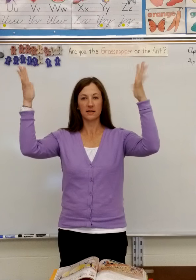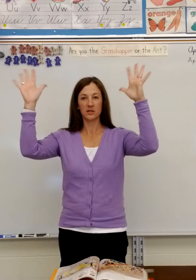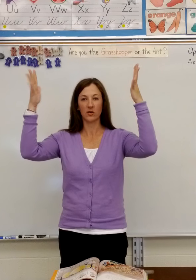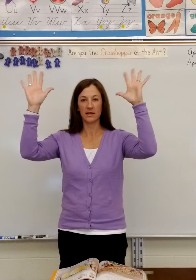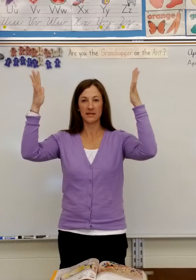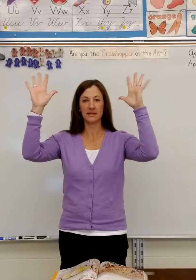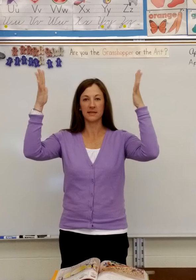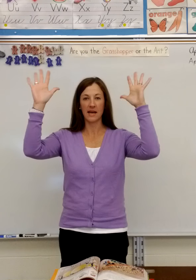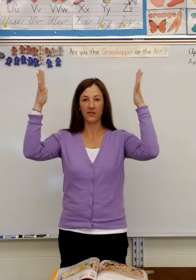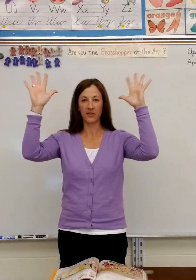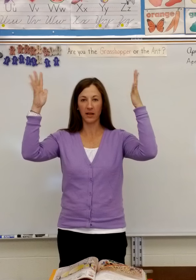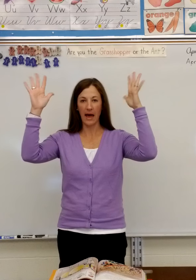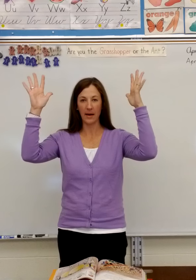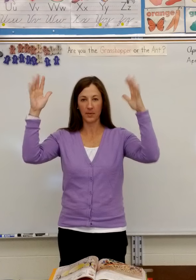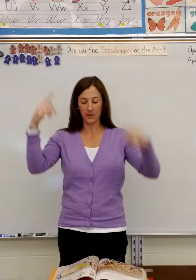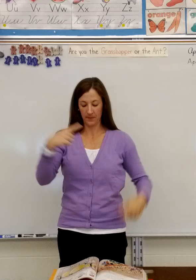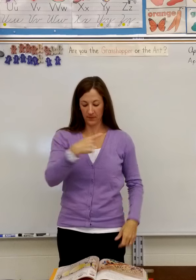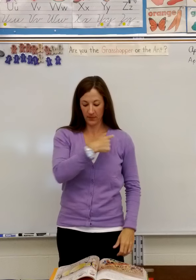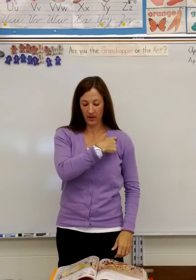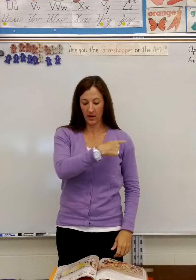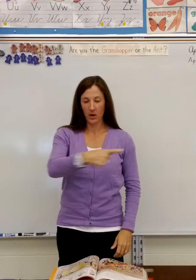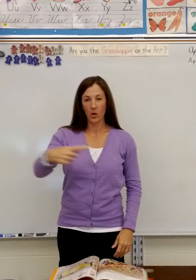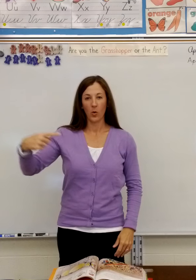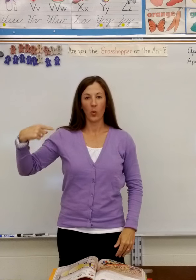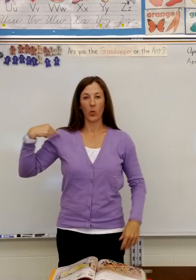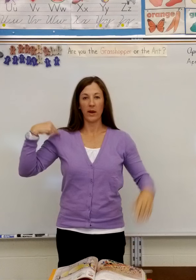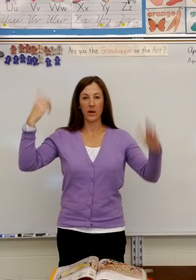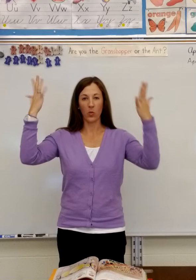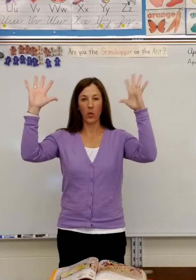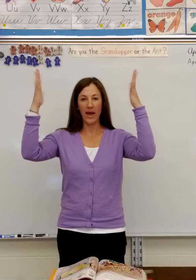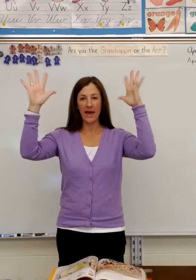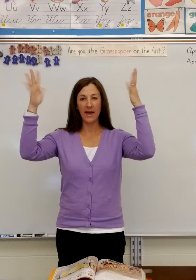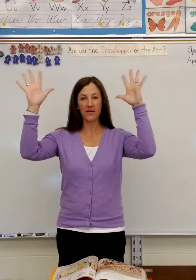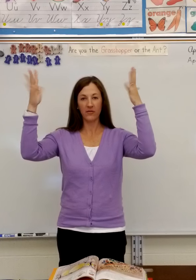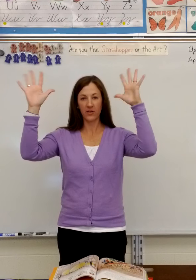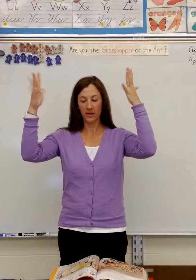So this is the deaf clap. We wave